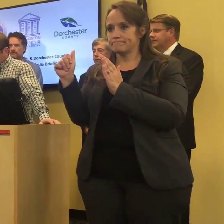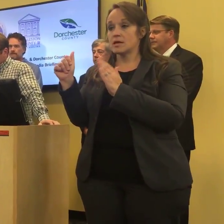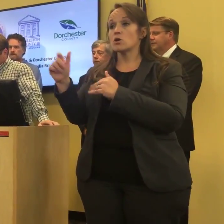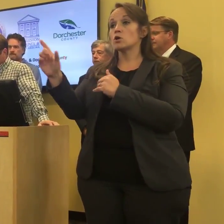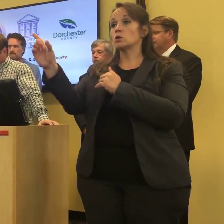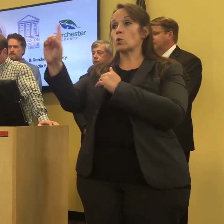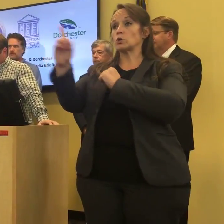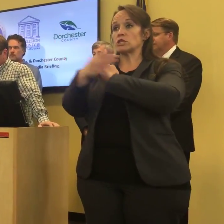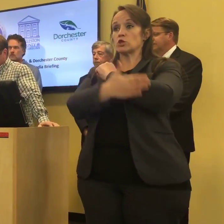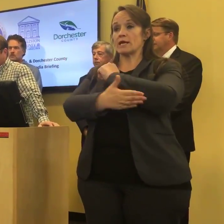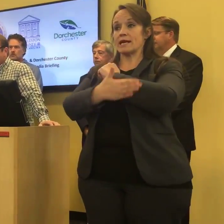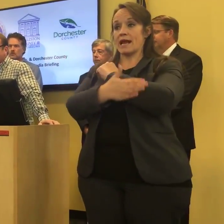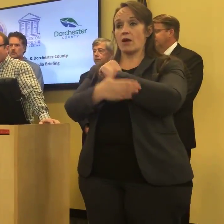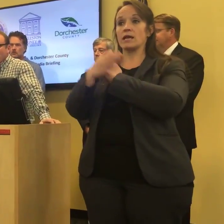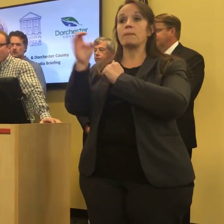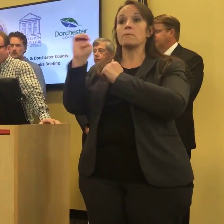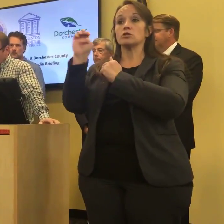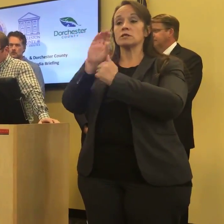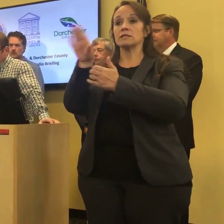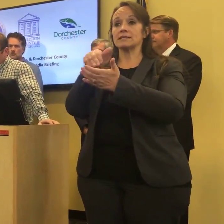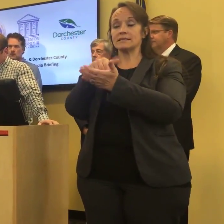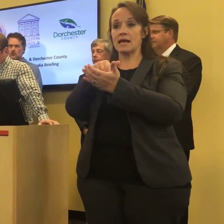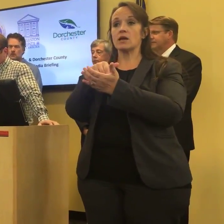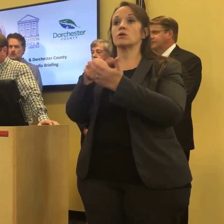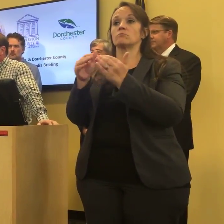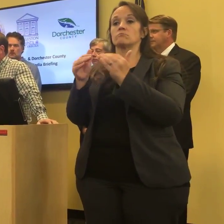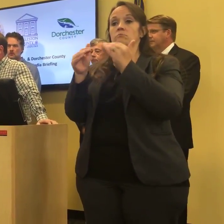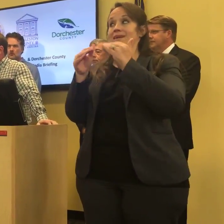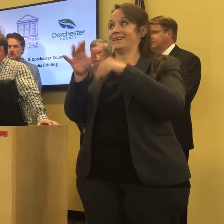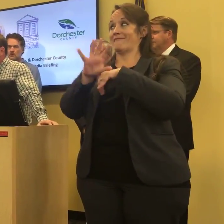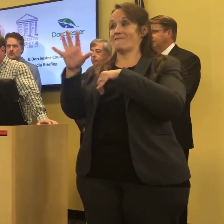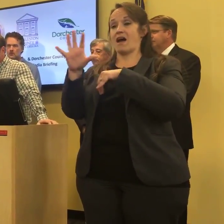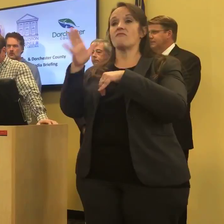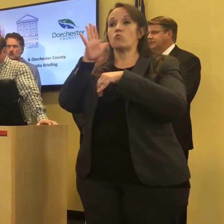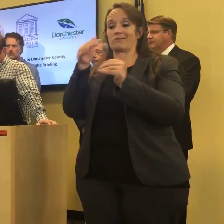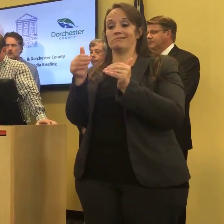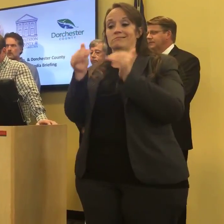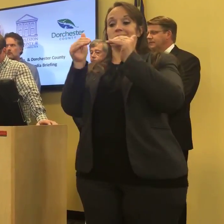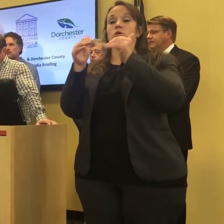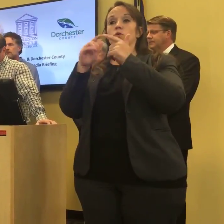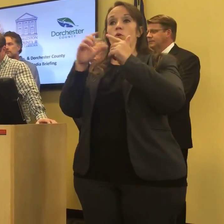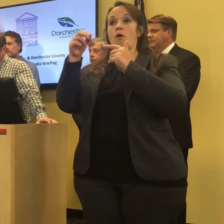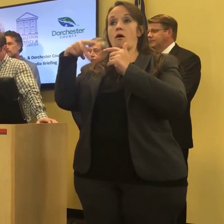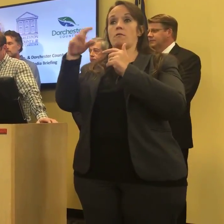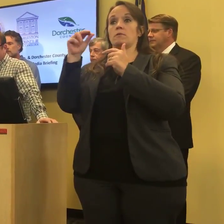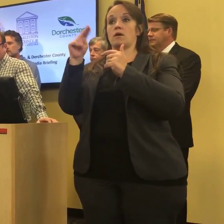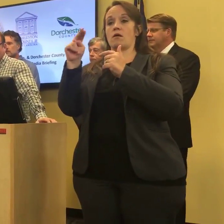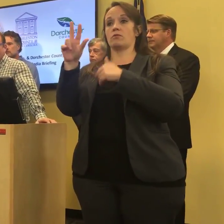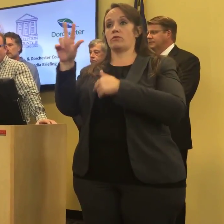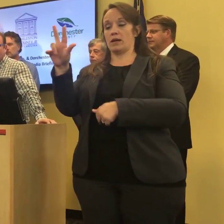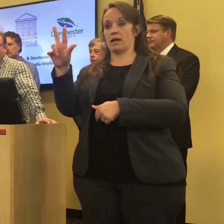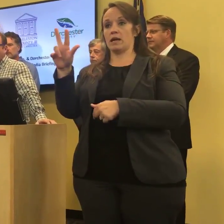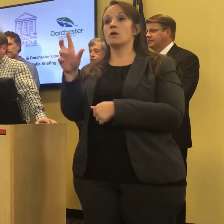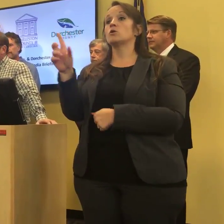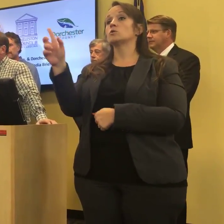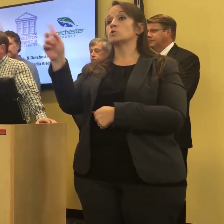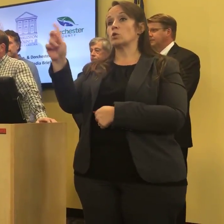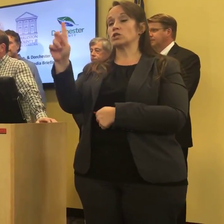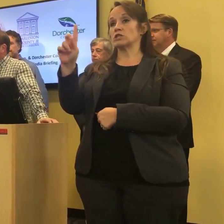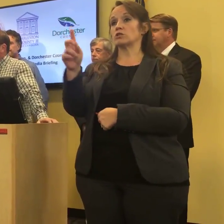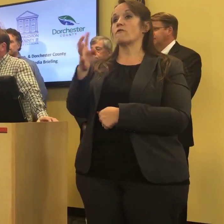Dorchester County Emergency Operations Center will move to OpCon 3 at 5 p.m. today. Our school closures in Dorchester 4